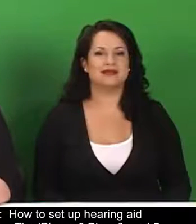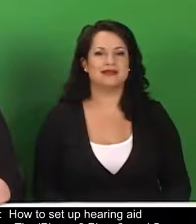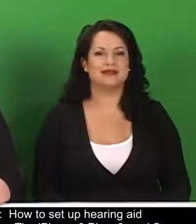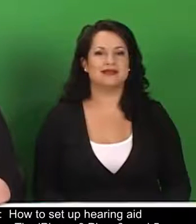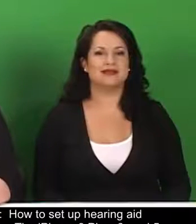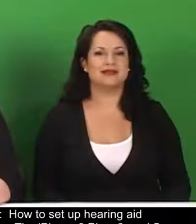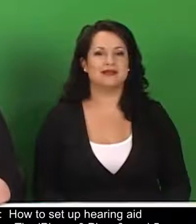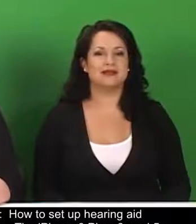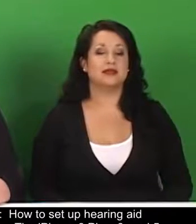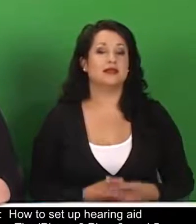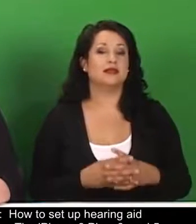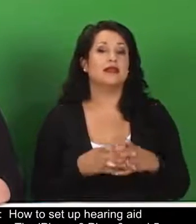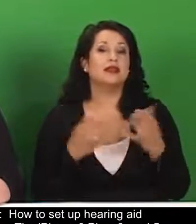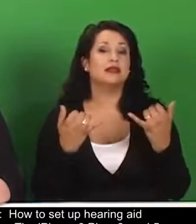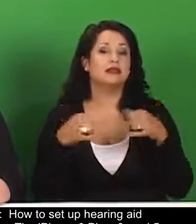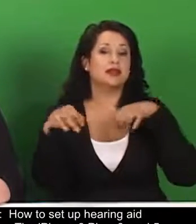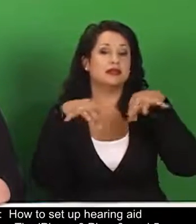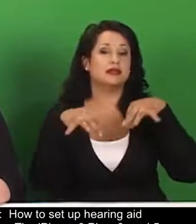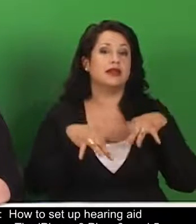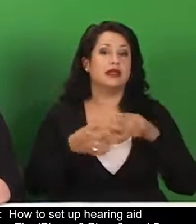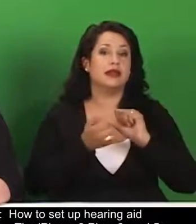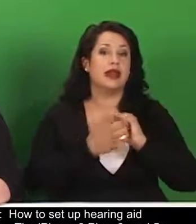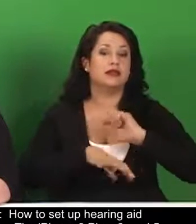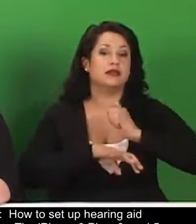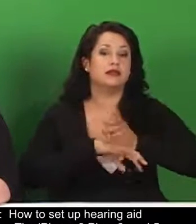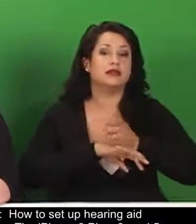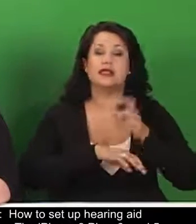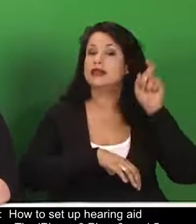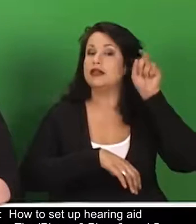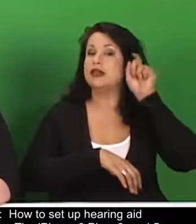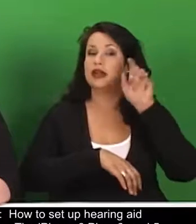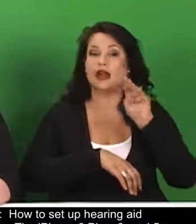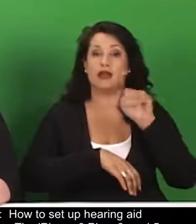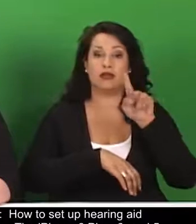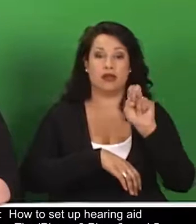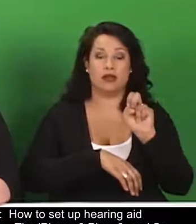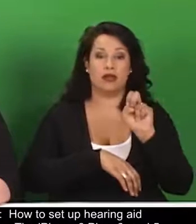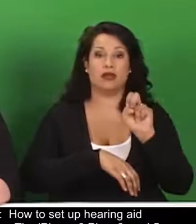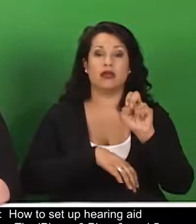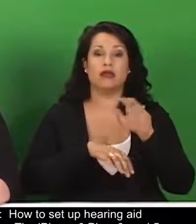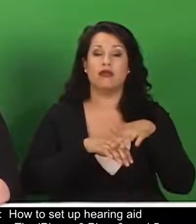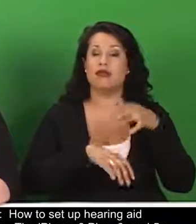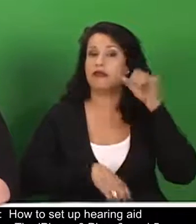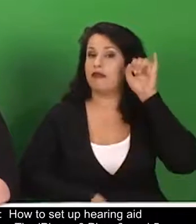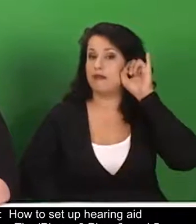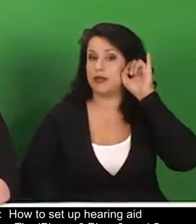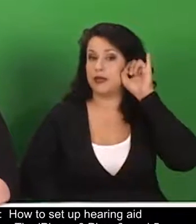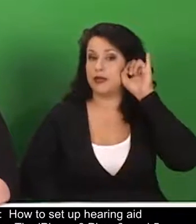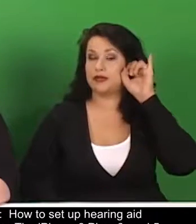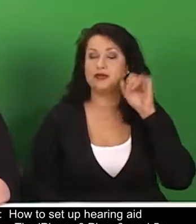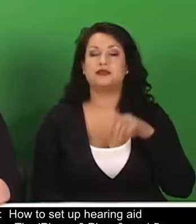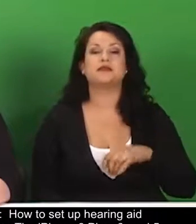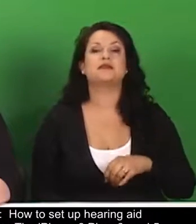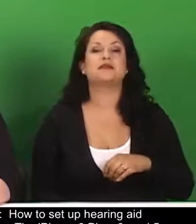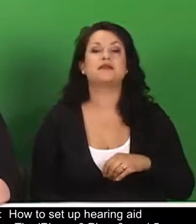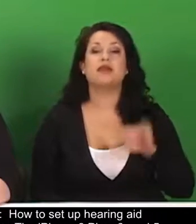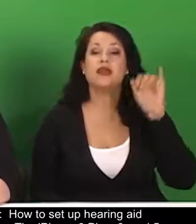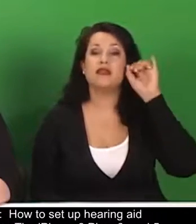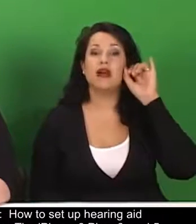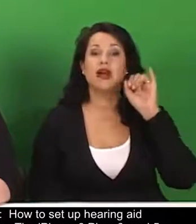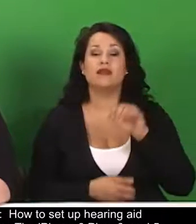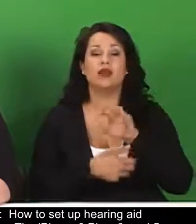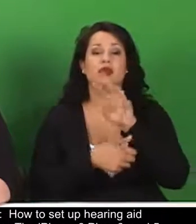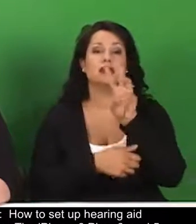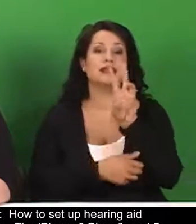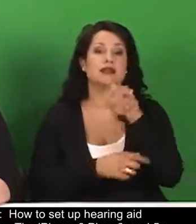how to set up hearing aid mode on an iPhone. The iPhone 6 Plus, 6, and